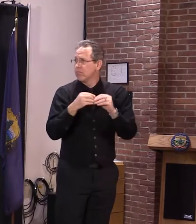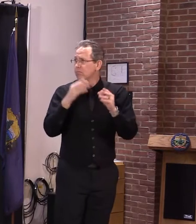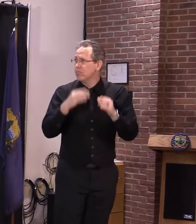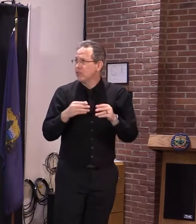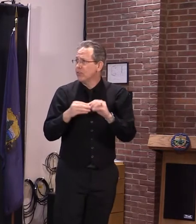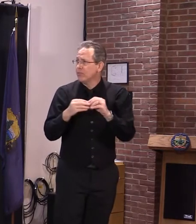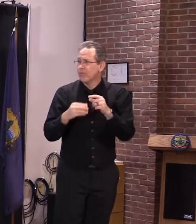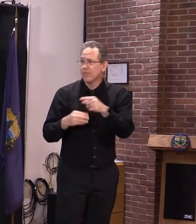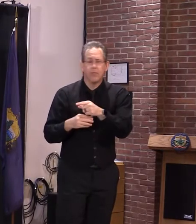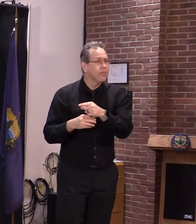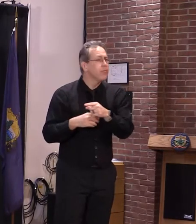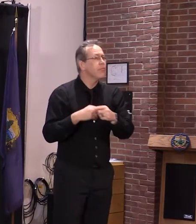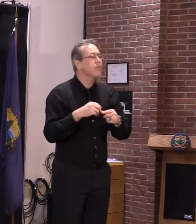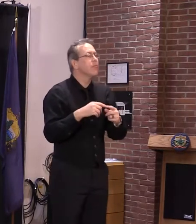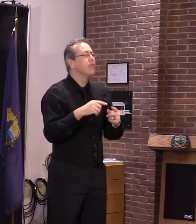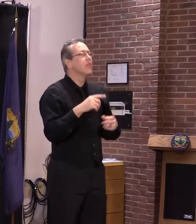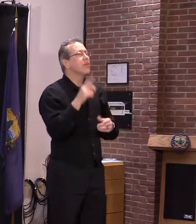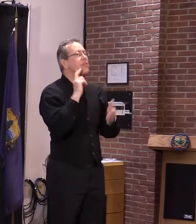French.